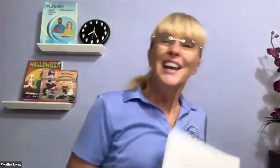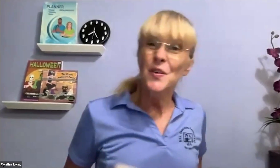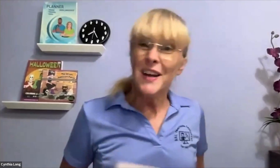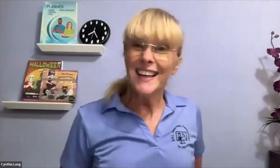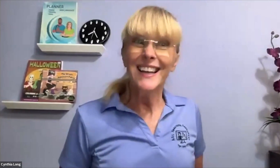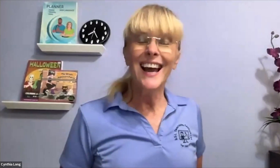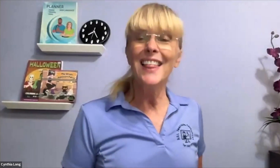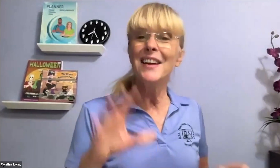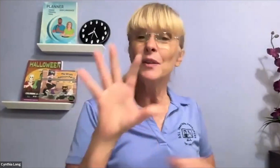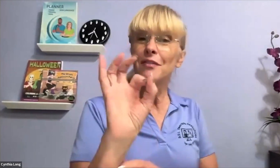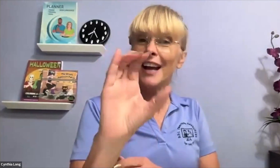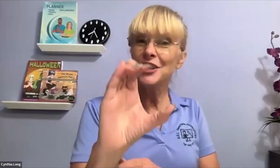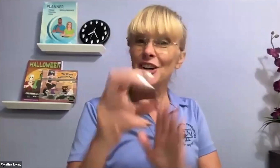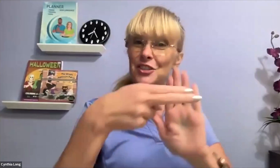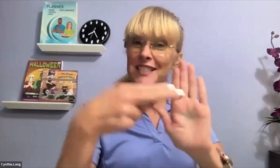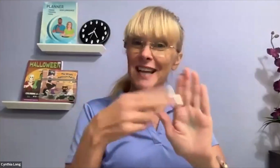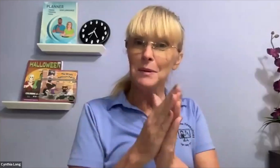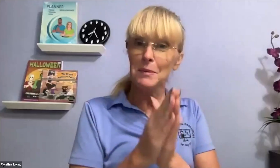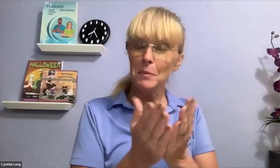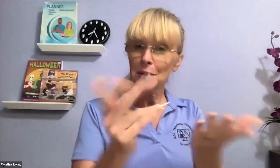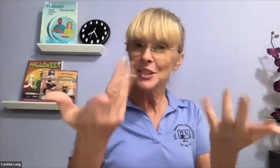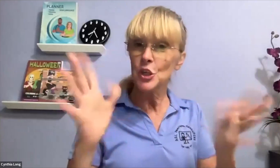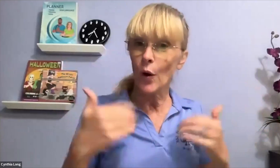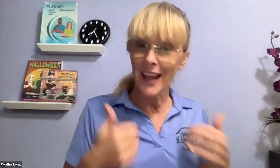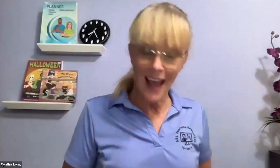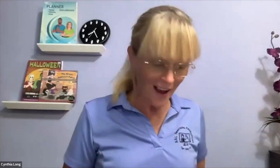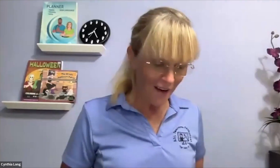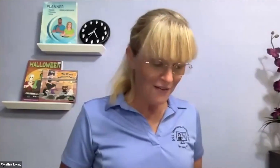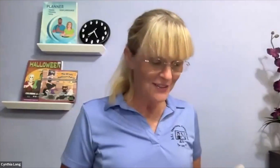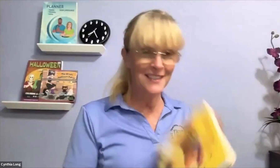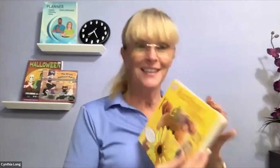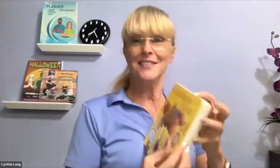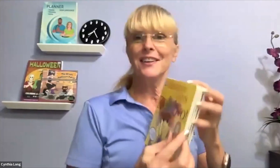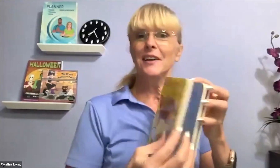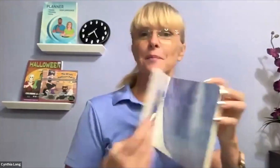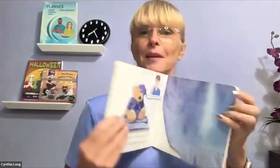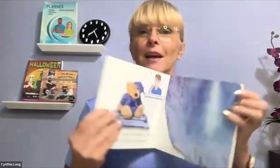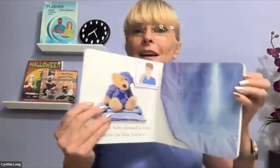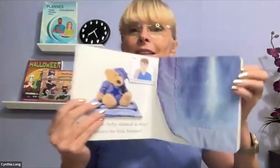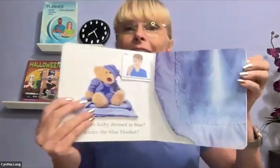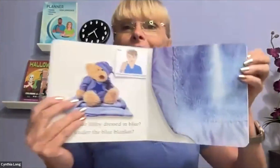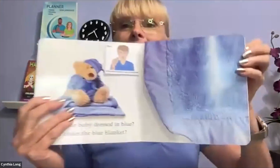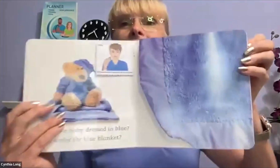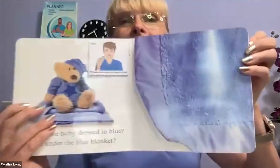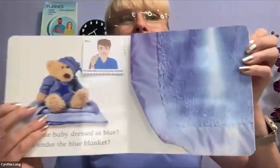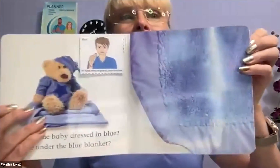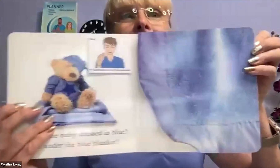you can. With the flashcards, you can take them in books that you already have. See this right here? Ta-da!